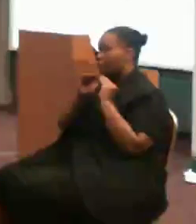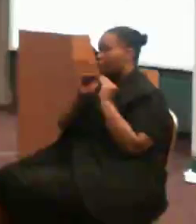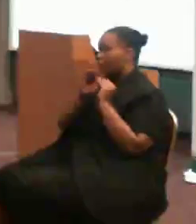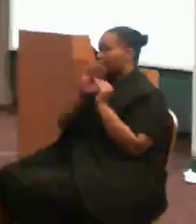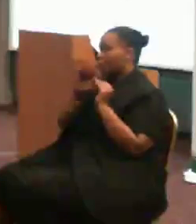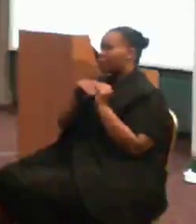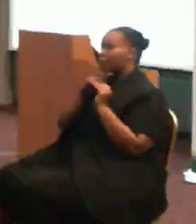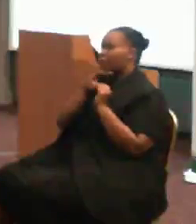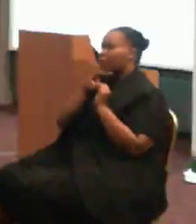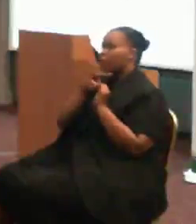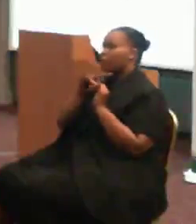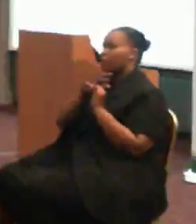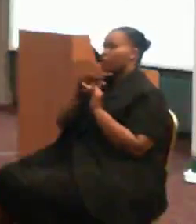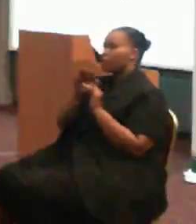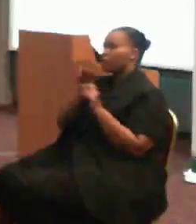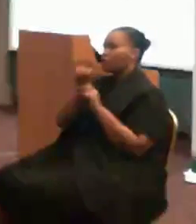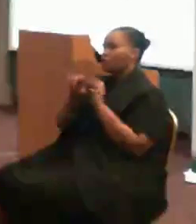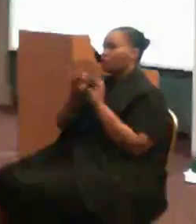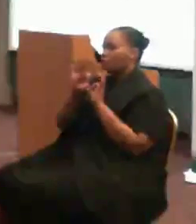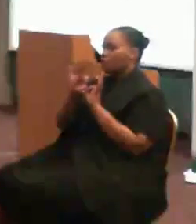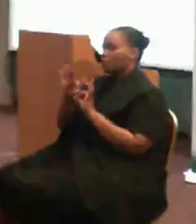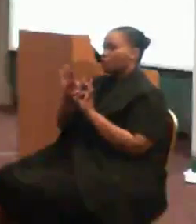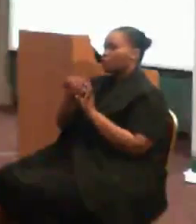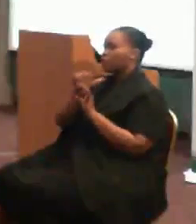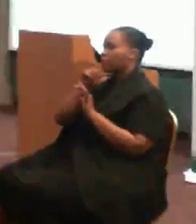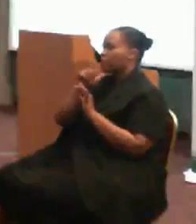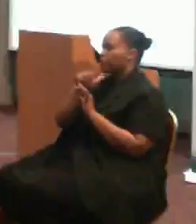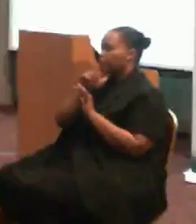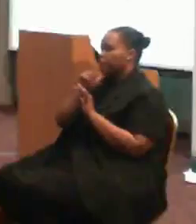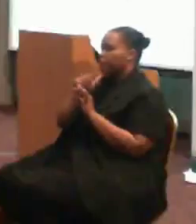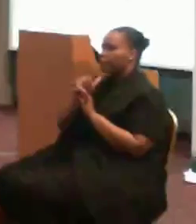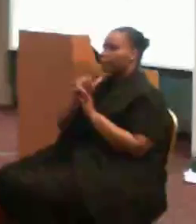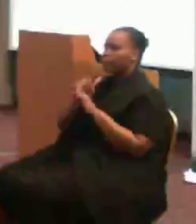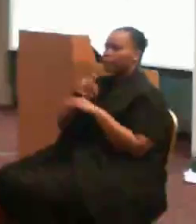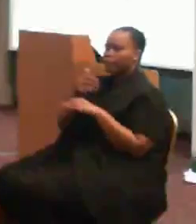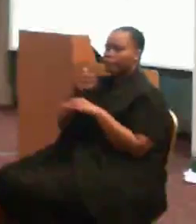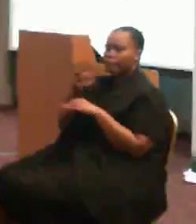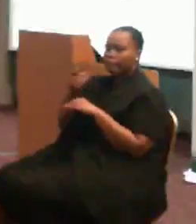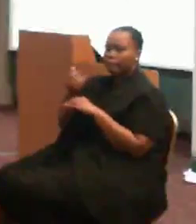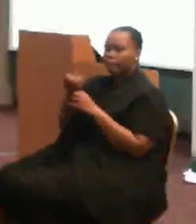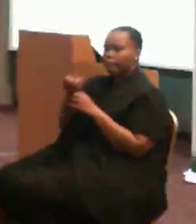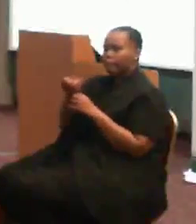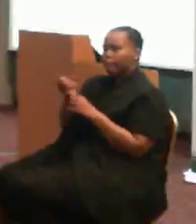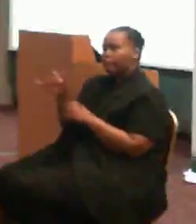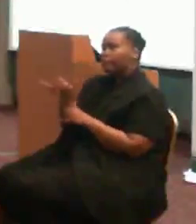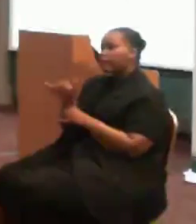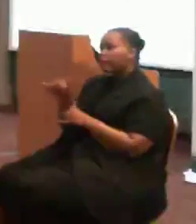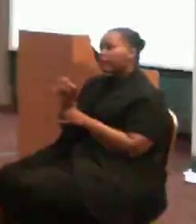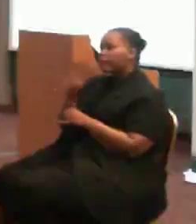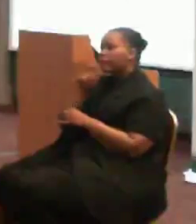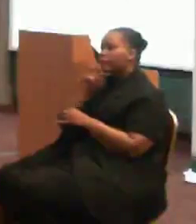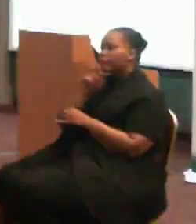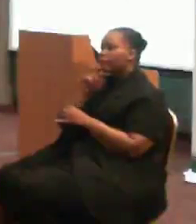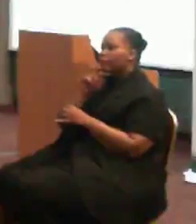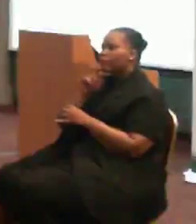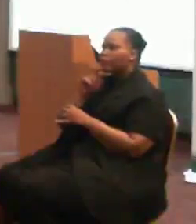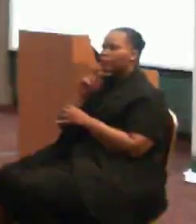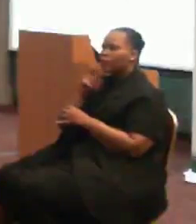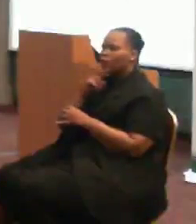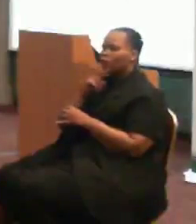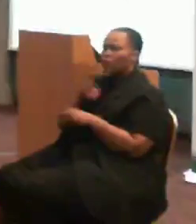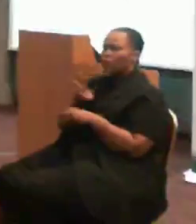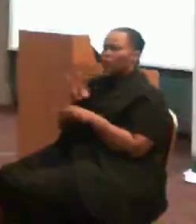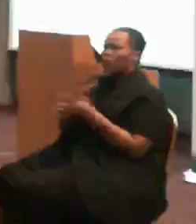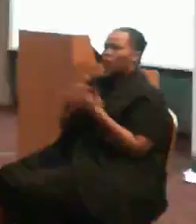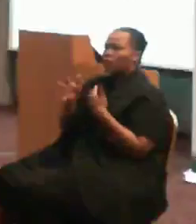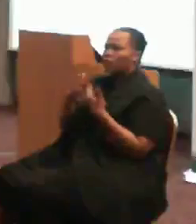we deny those costs, whether it's capex or operation costs, and you spend it anyway, and try and claim them